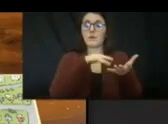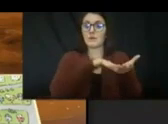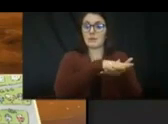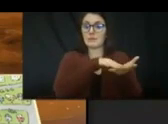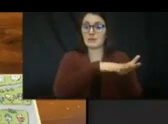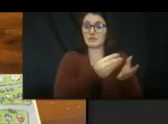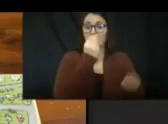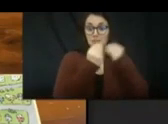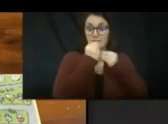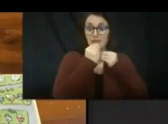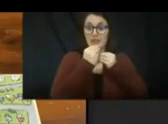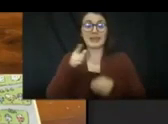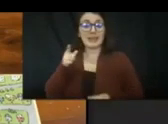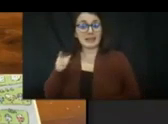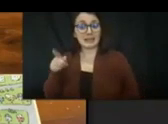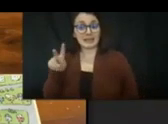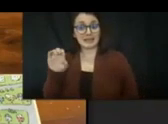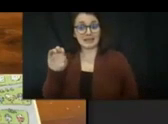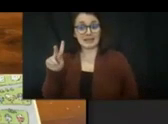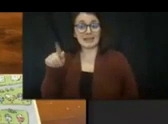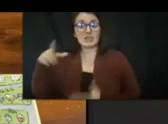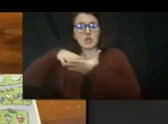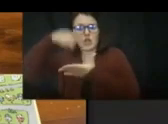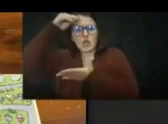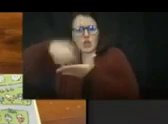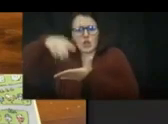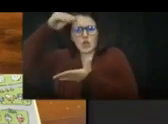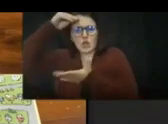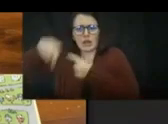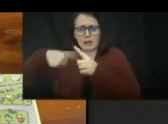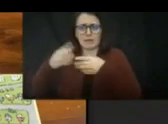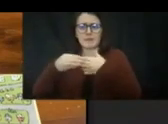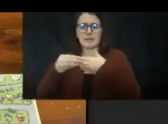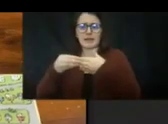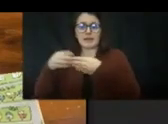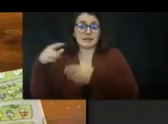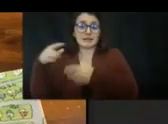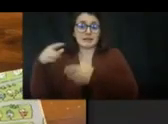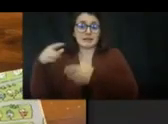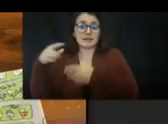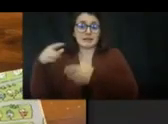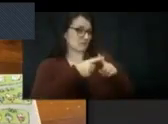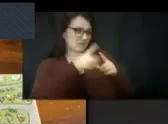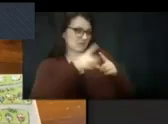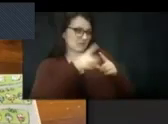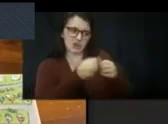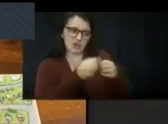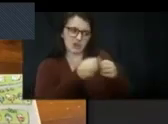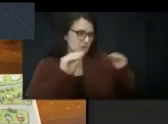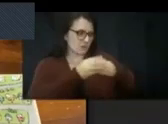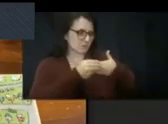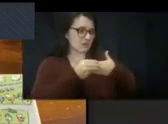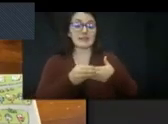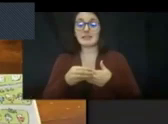plastic pollution, and he's given his friends a challenge to go all day without using single-use plastic. Many plastics